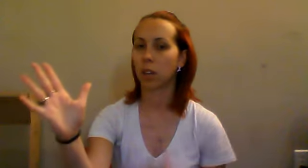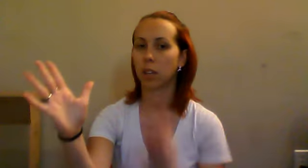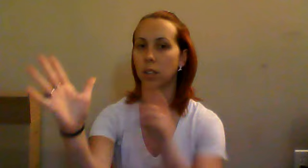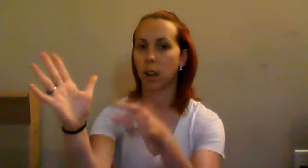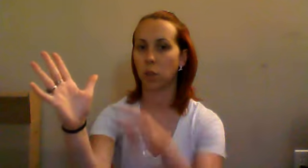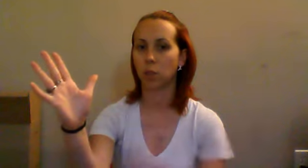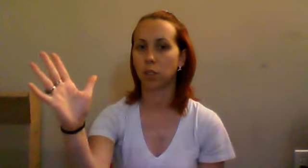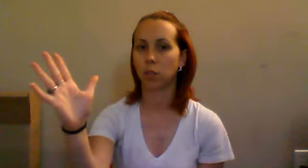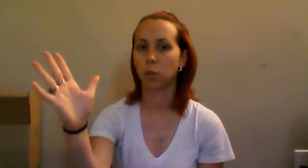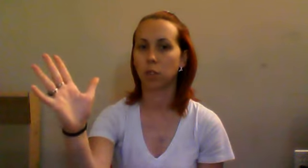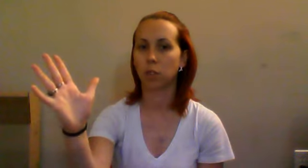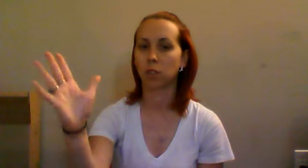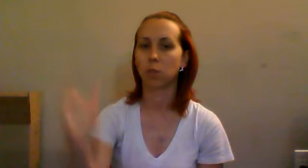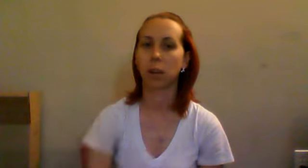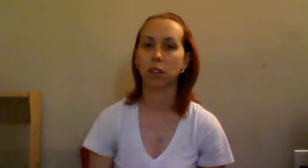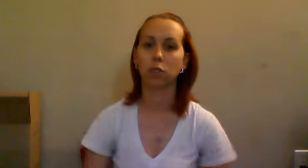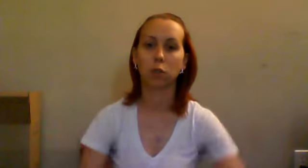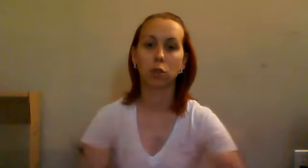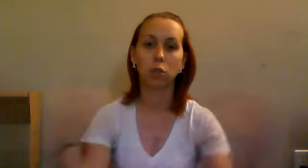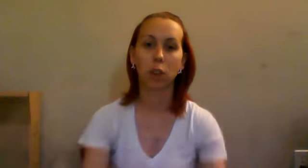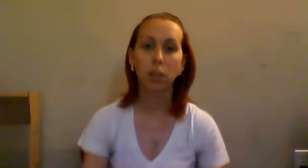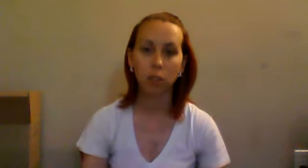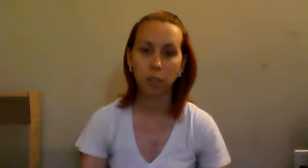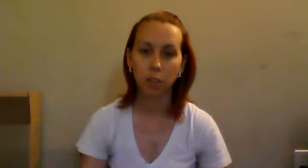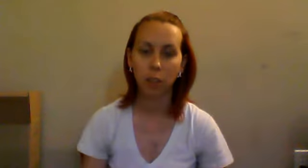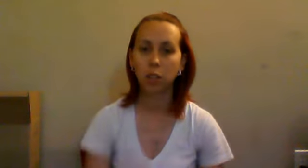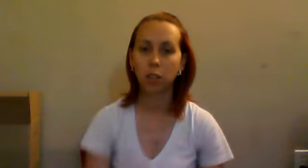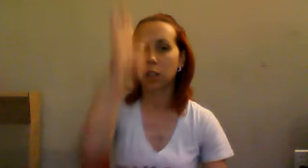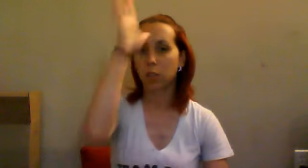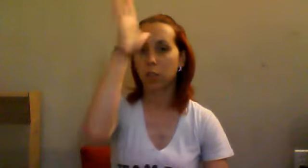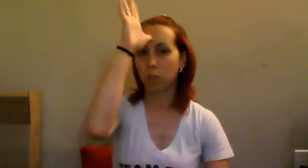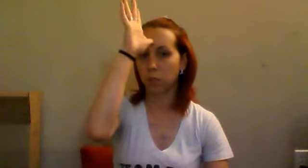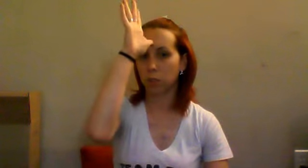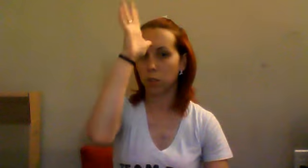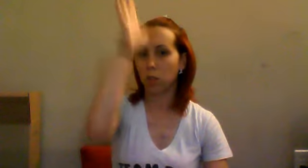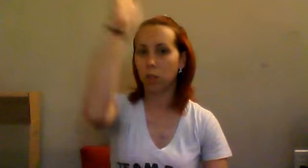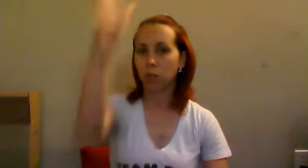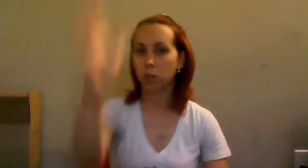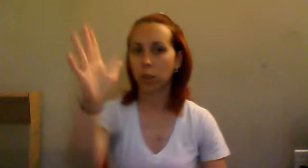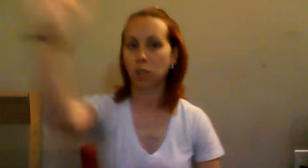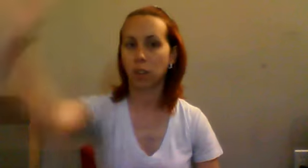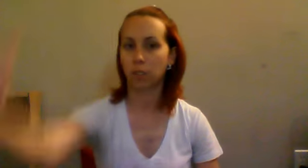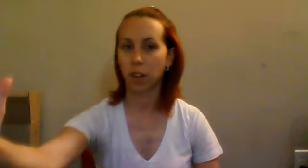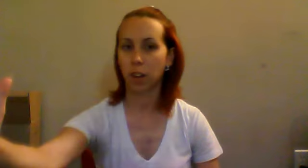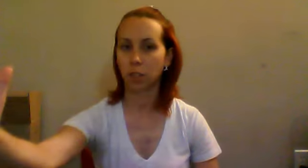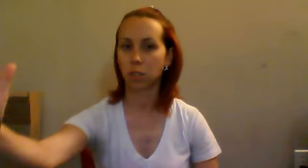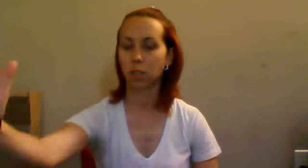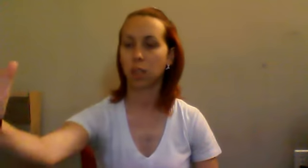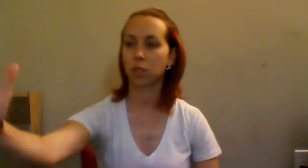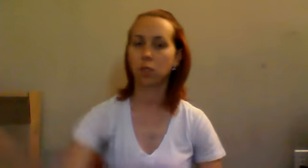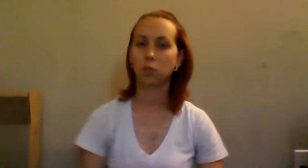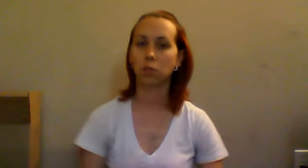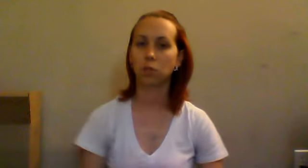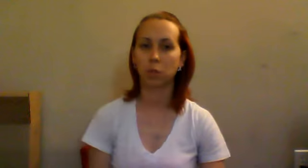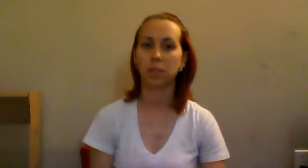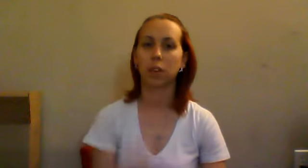then out 1 to show 1 generation back. So for great grandfather, you would do great grandfather and 2 jumps out,